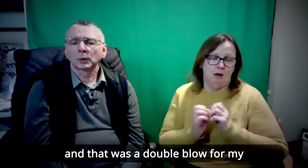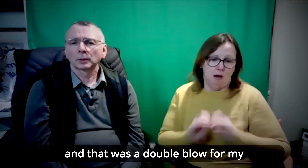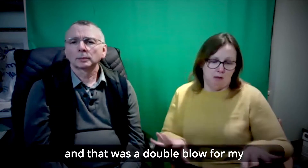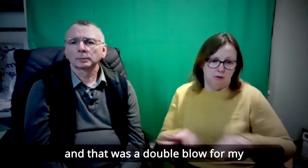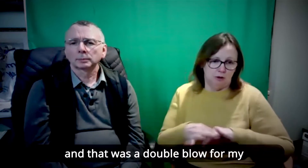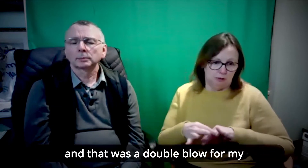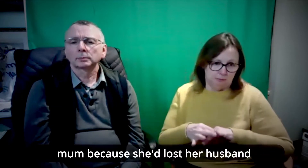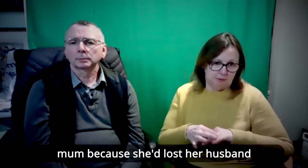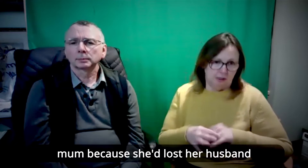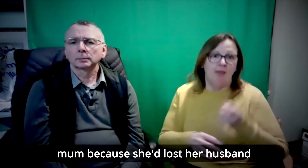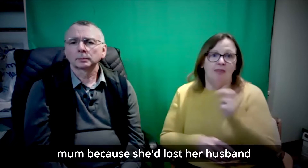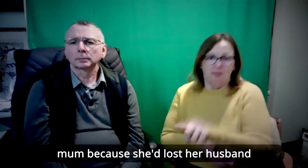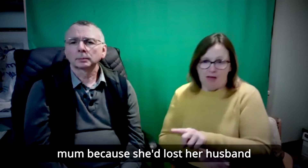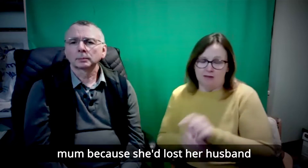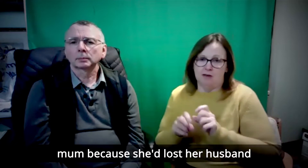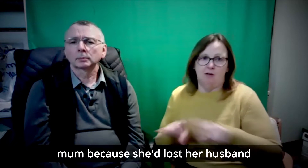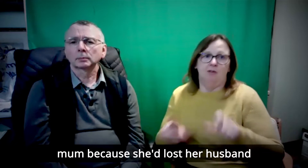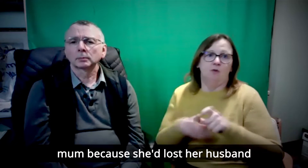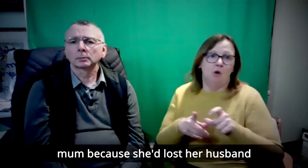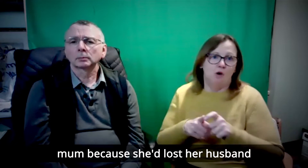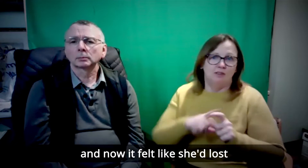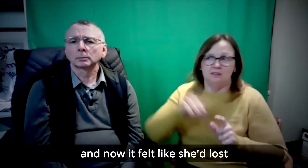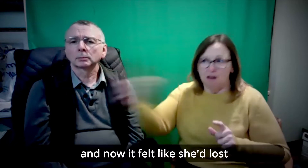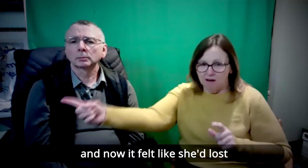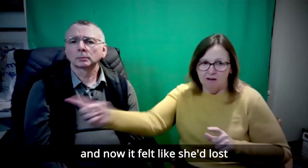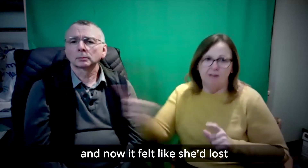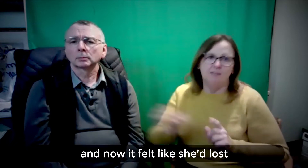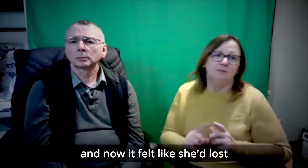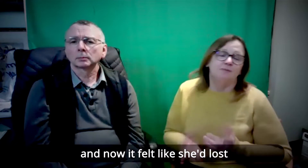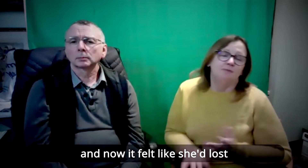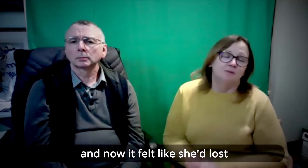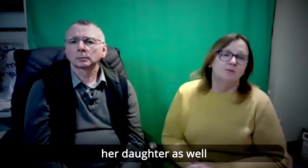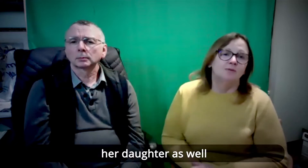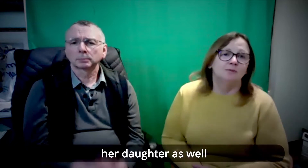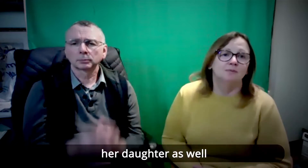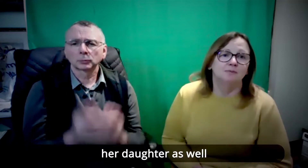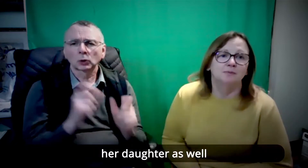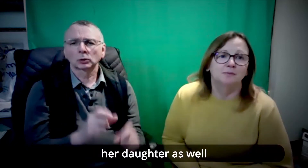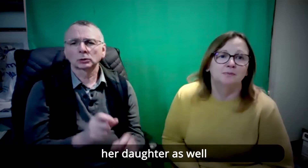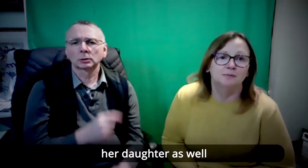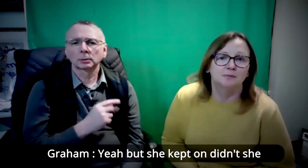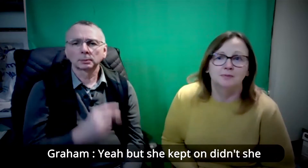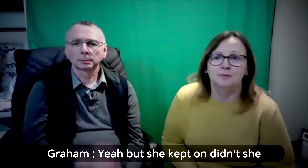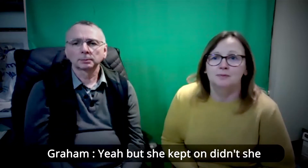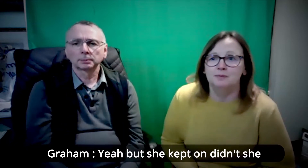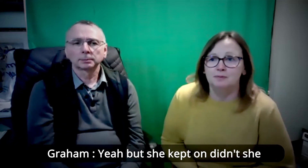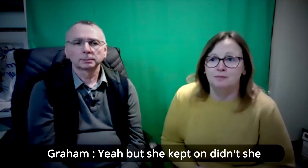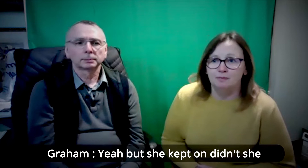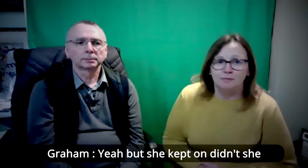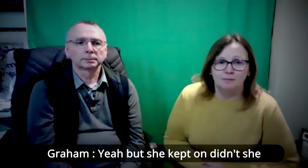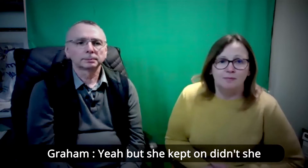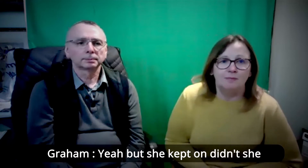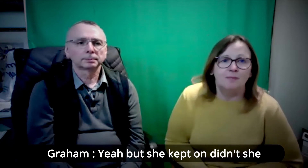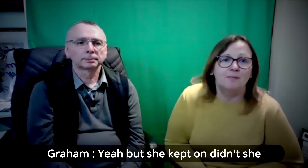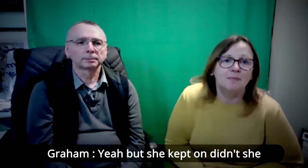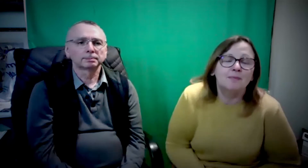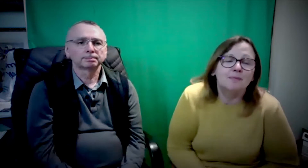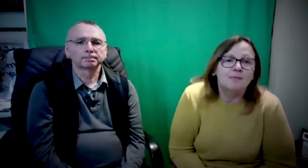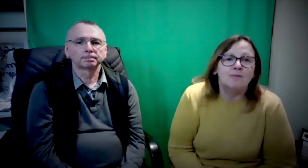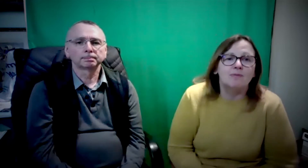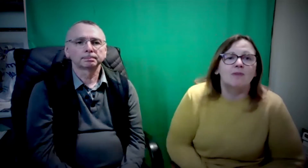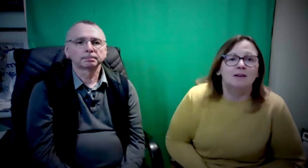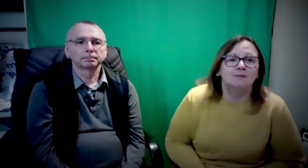a double blow for my mum, because she'd lost her husband. And now it felt like she'd lost her daughter as well. Yeah, but she kept on, didn't